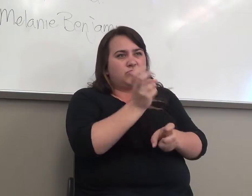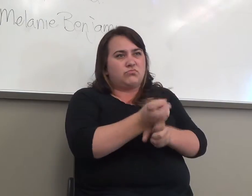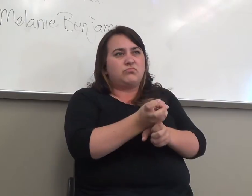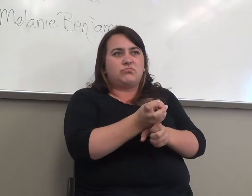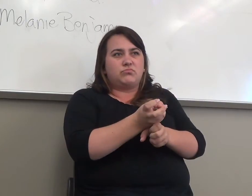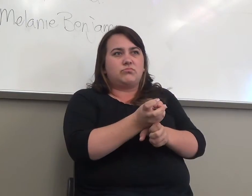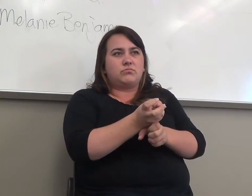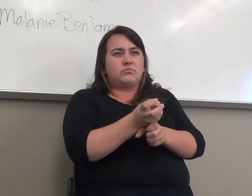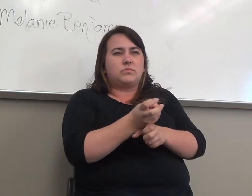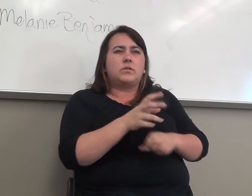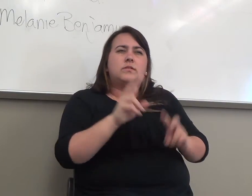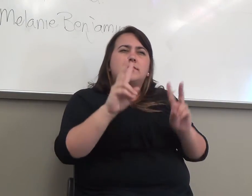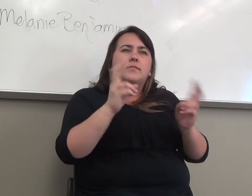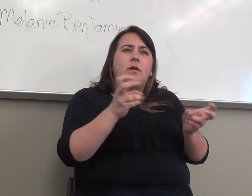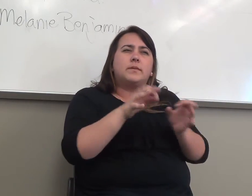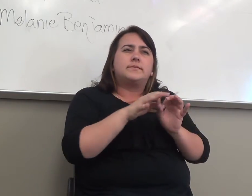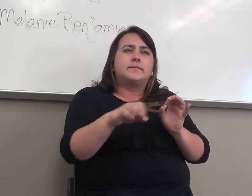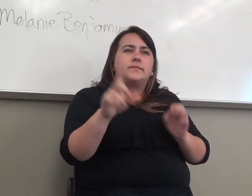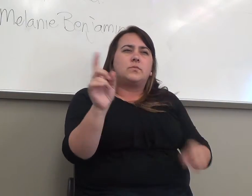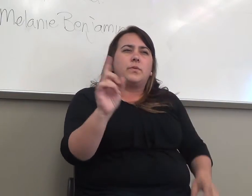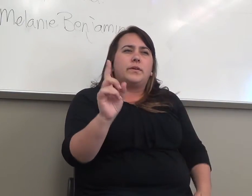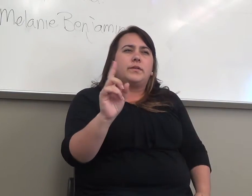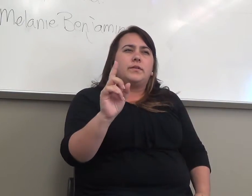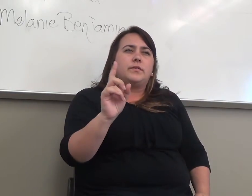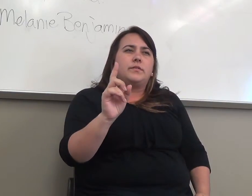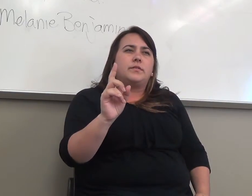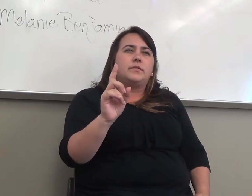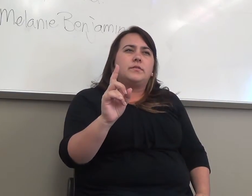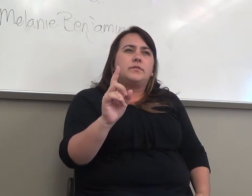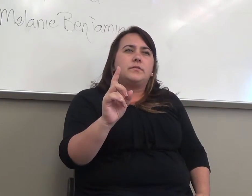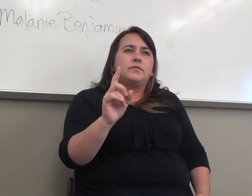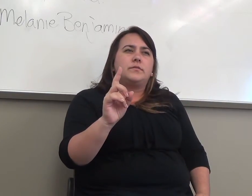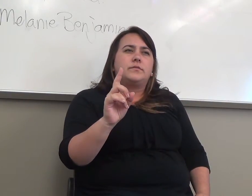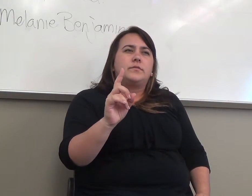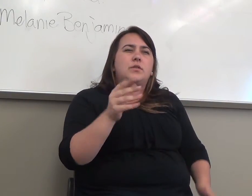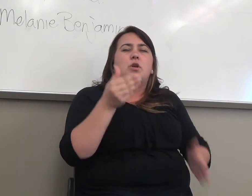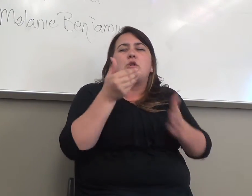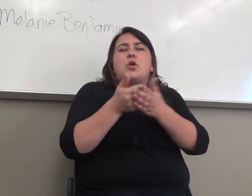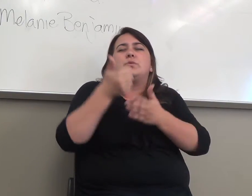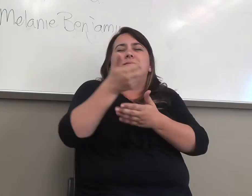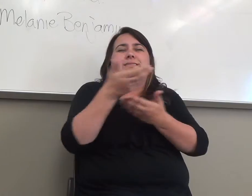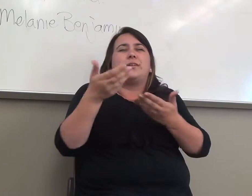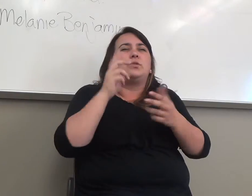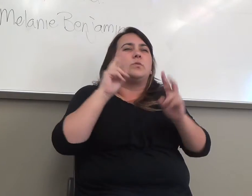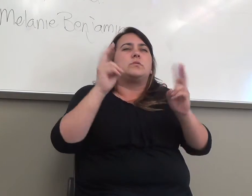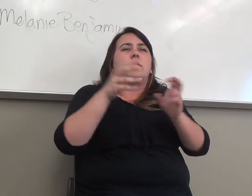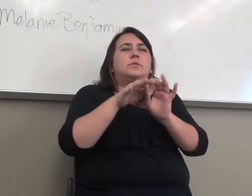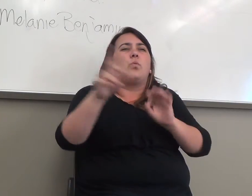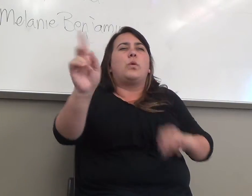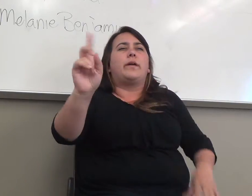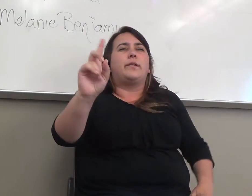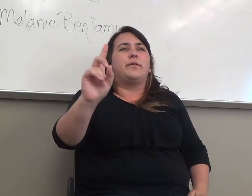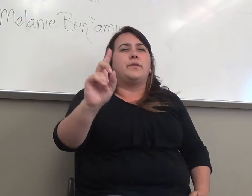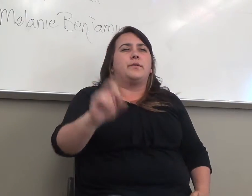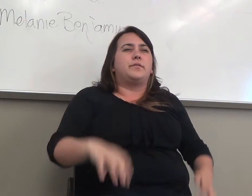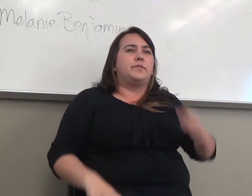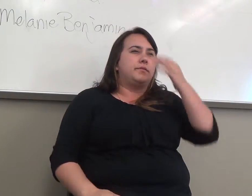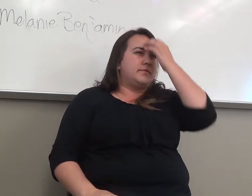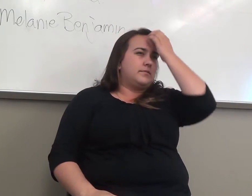Where is the topic sentence in this one? The closest thing to a topic sentence. What career she